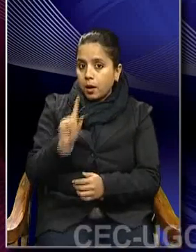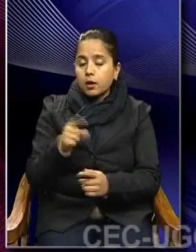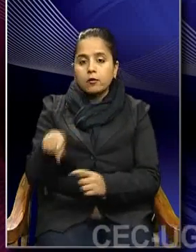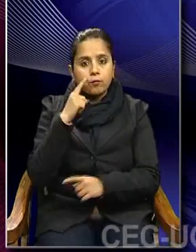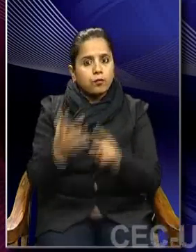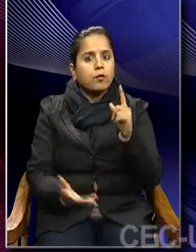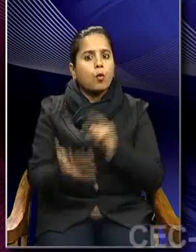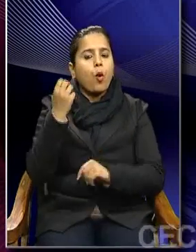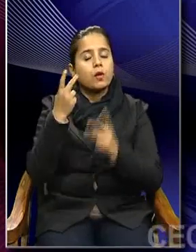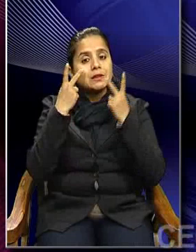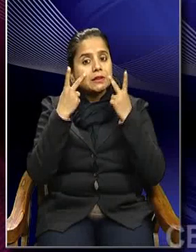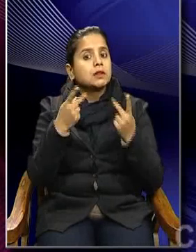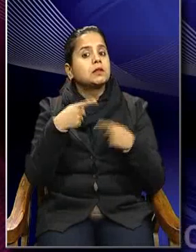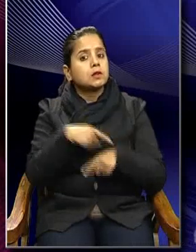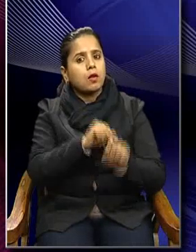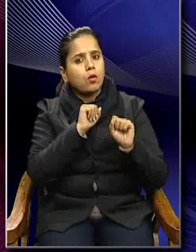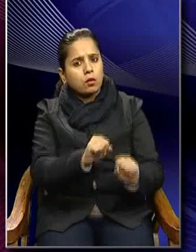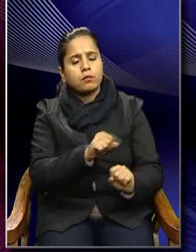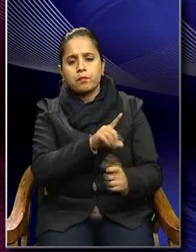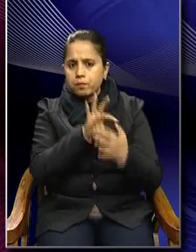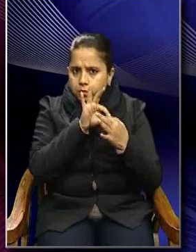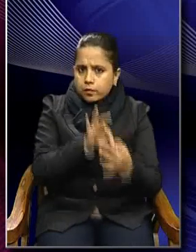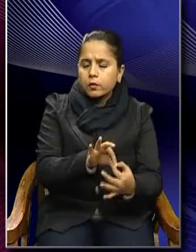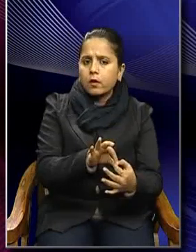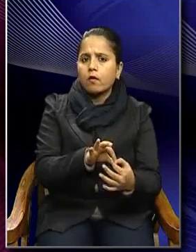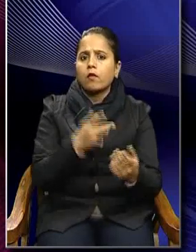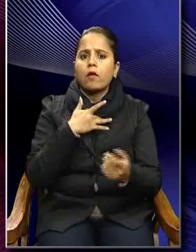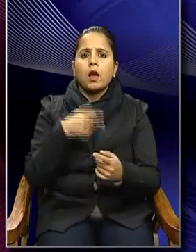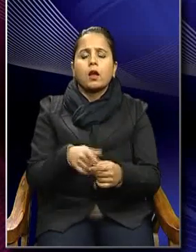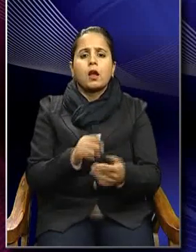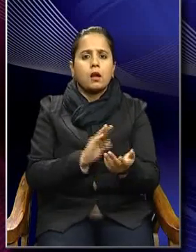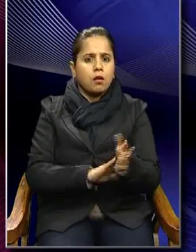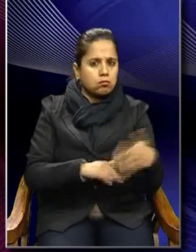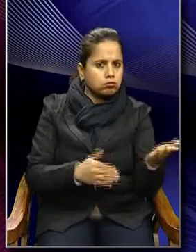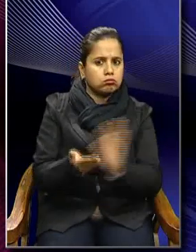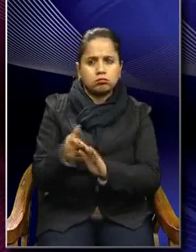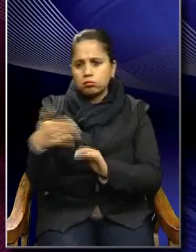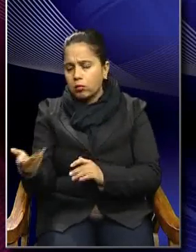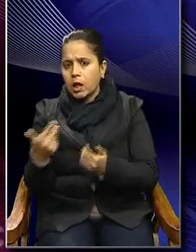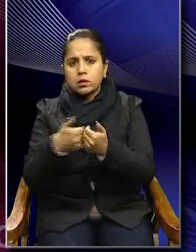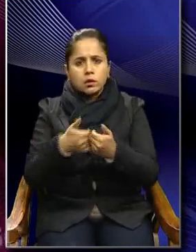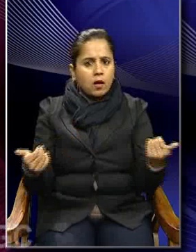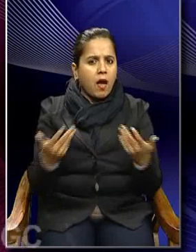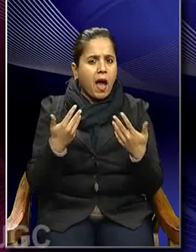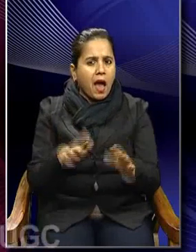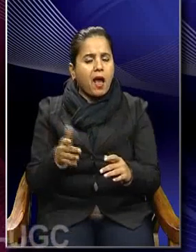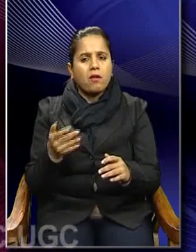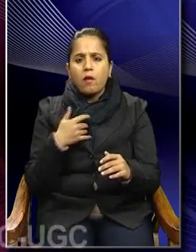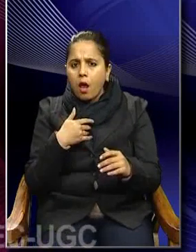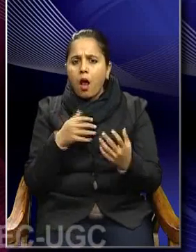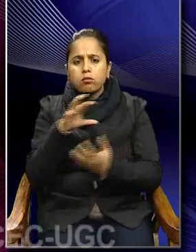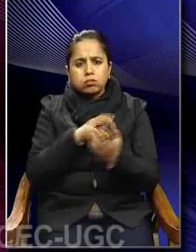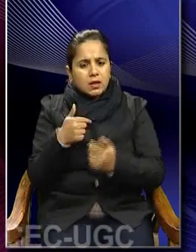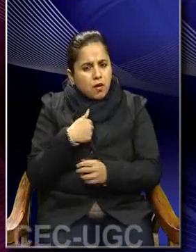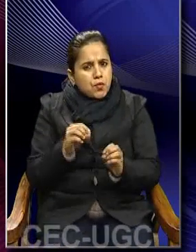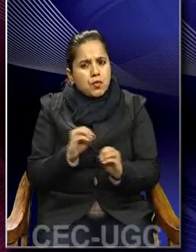found itself gravitating towards right-left divide without any coalition. And